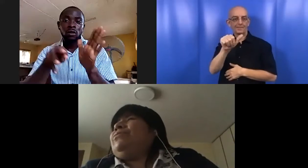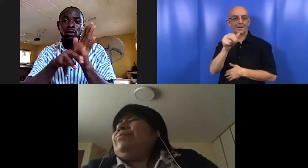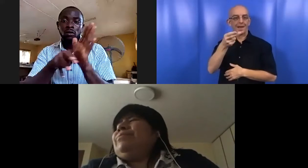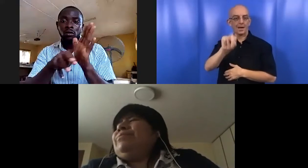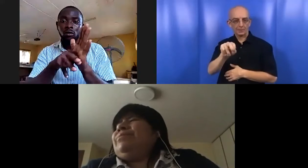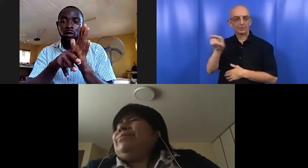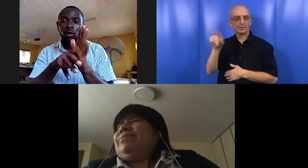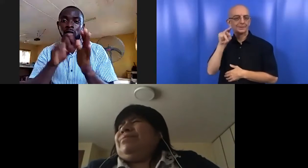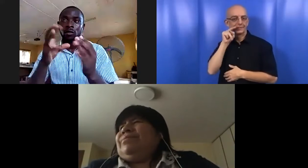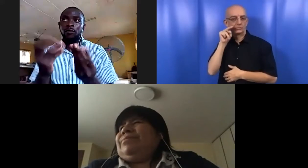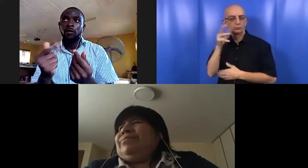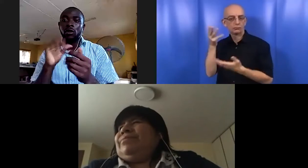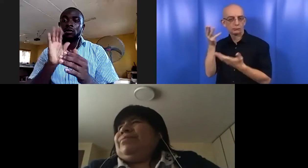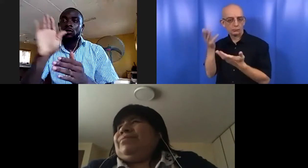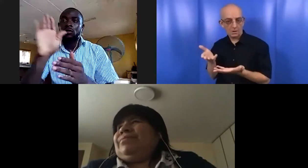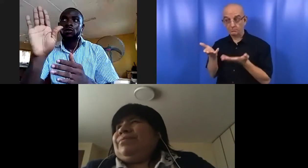yours.